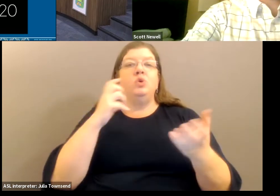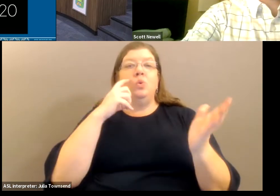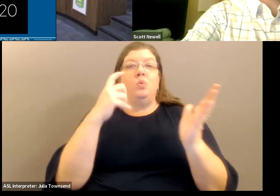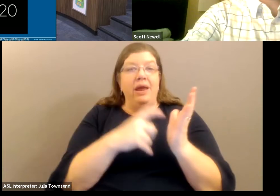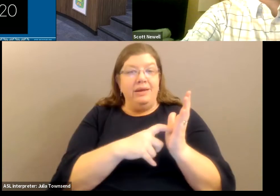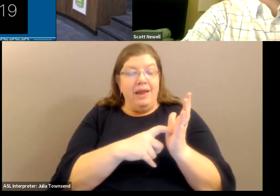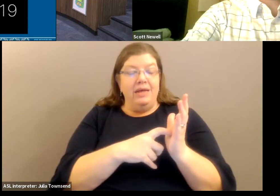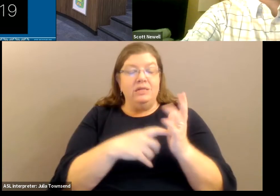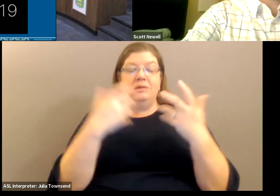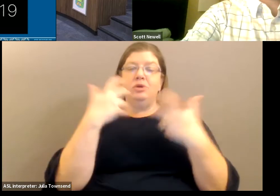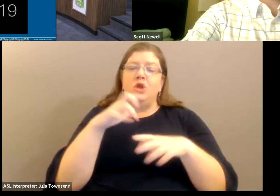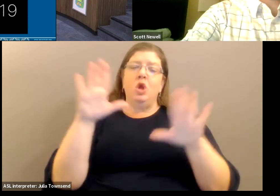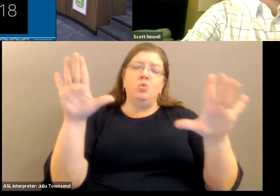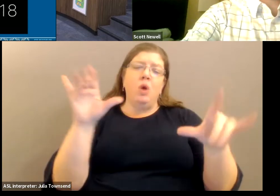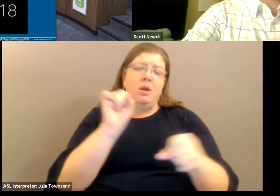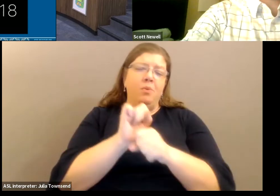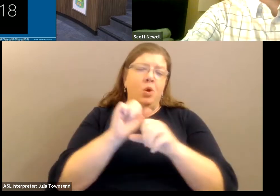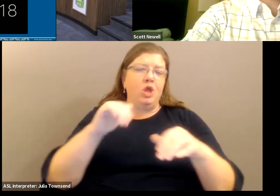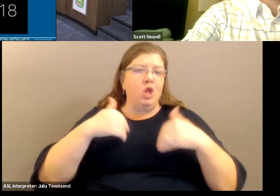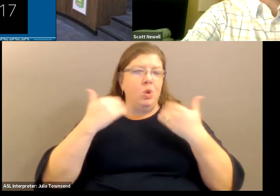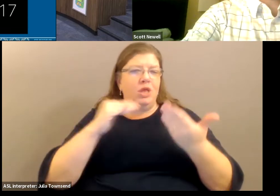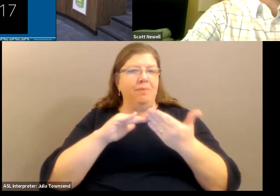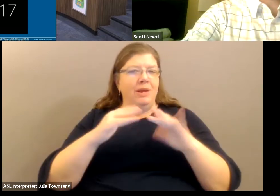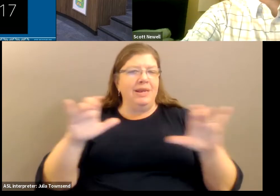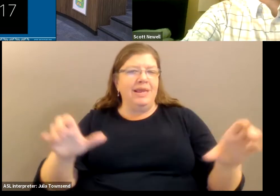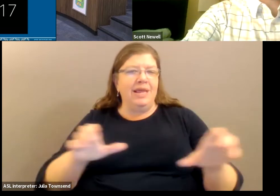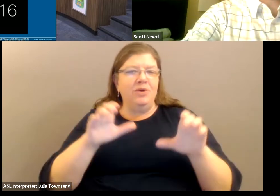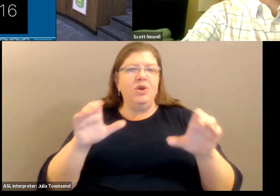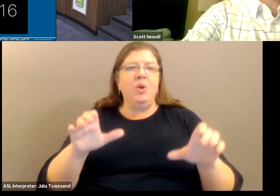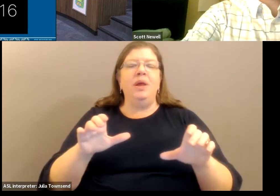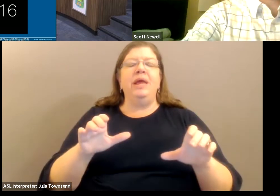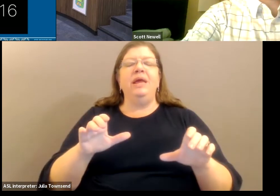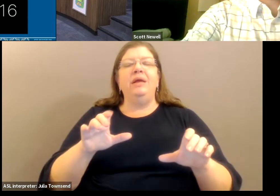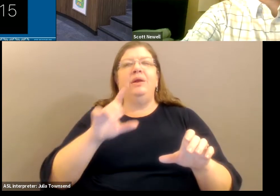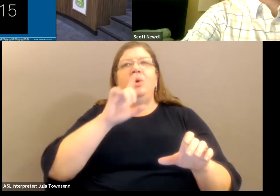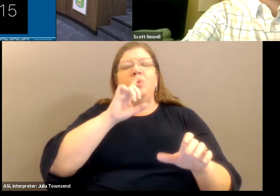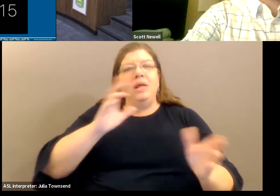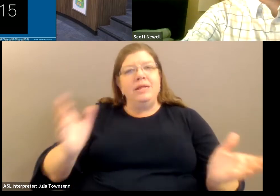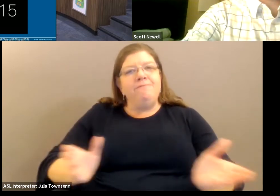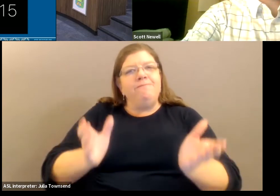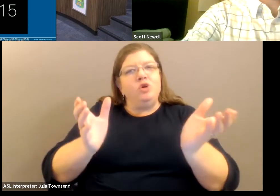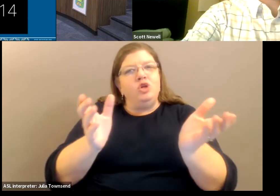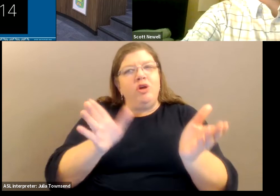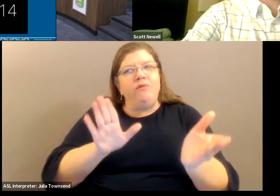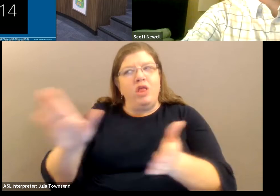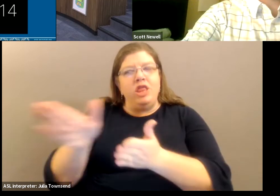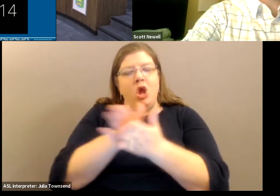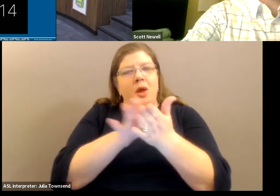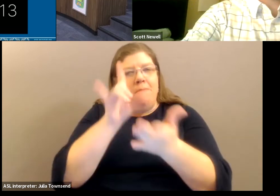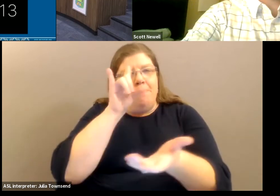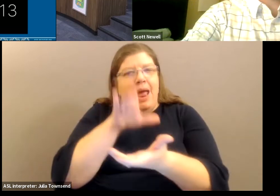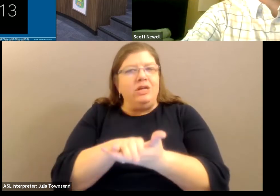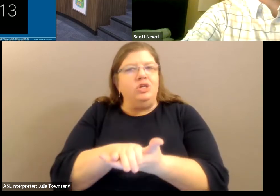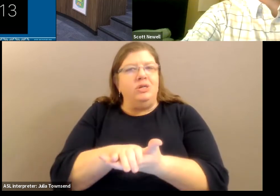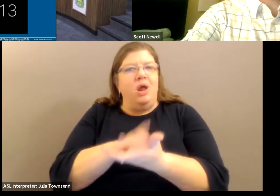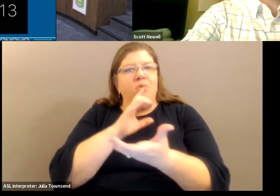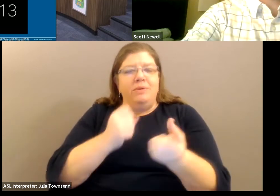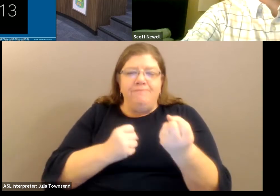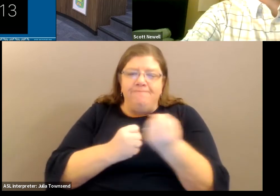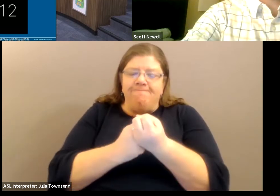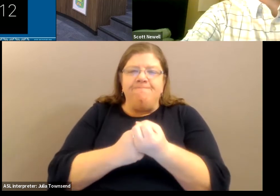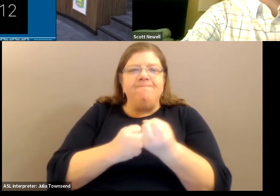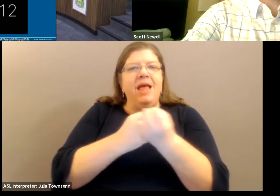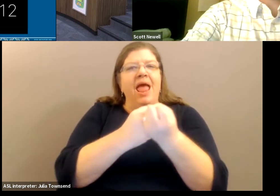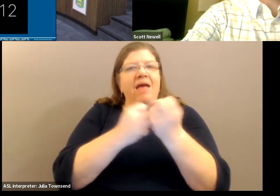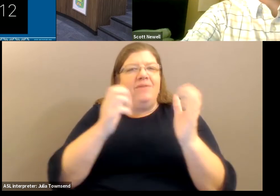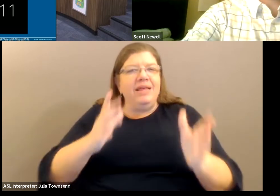the incredible work the youth in our community are doing to really push for what they're passionate about and to be advocates and to